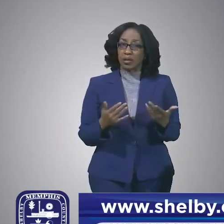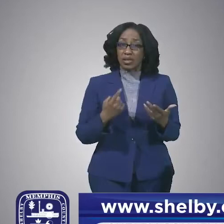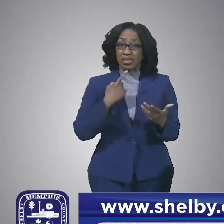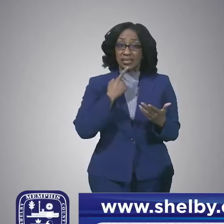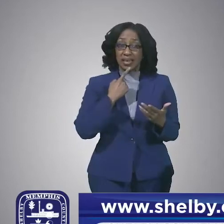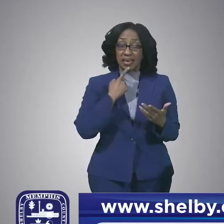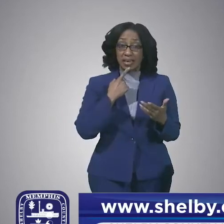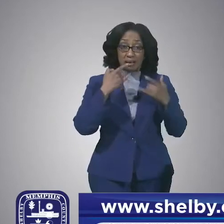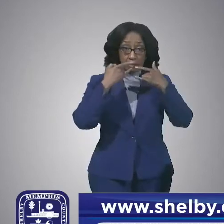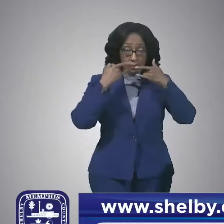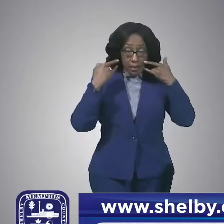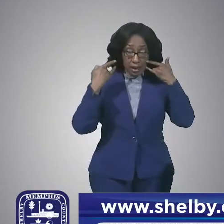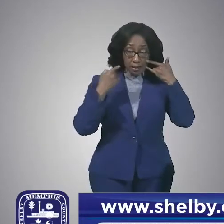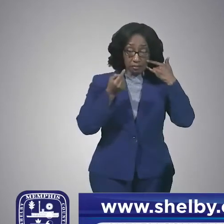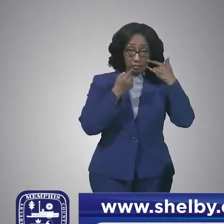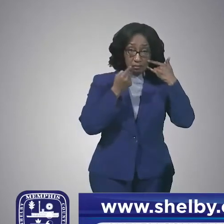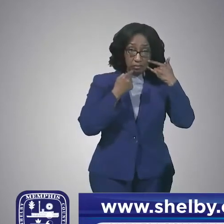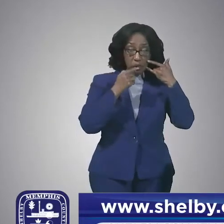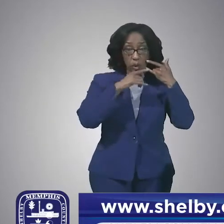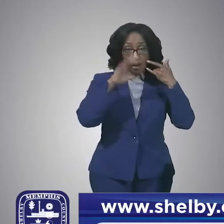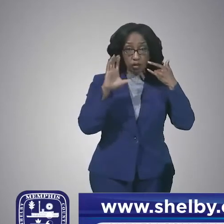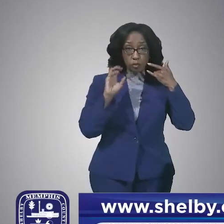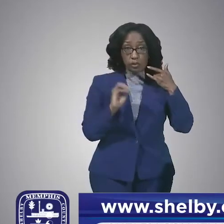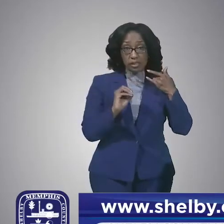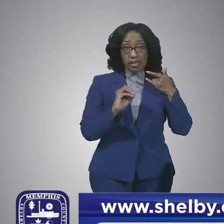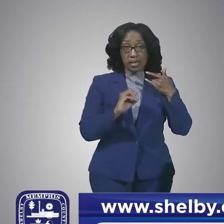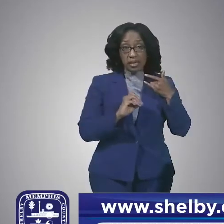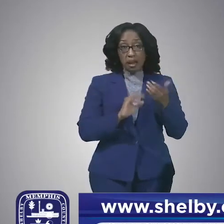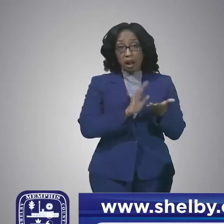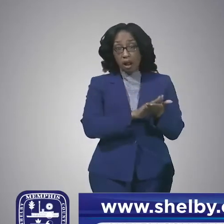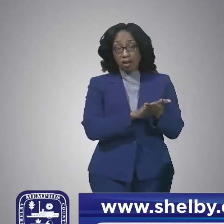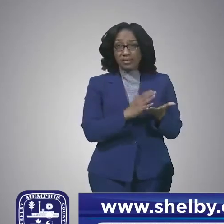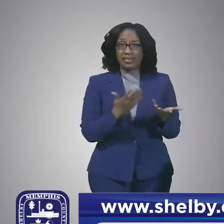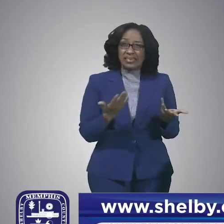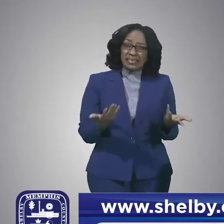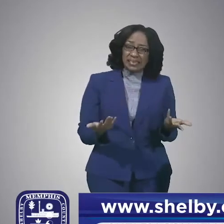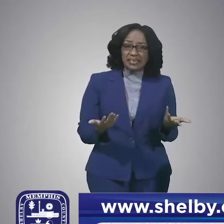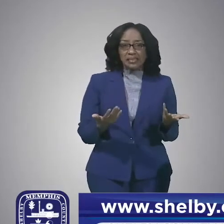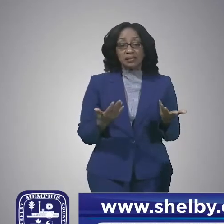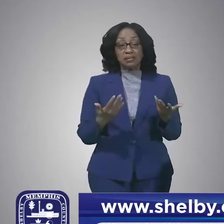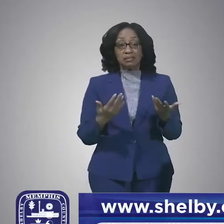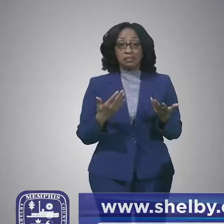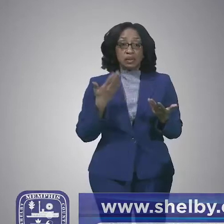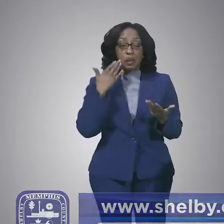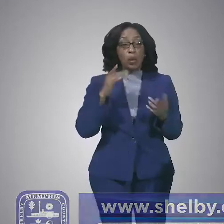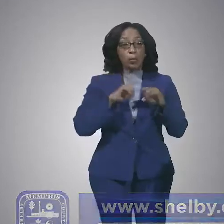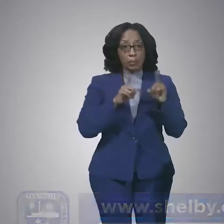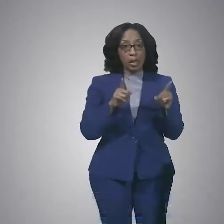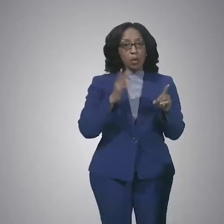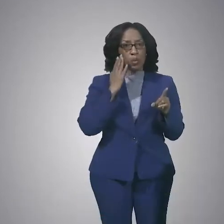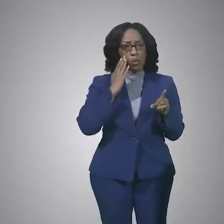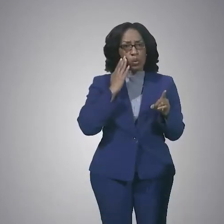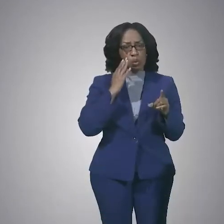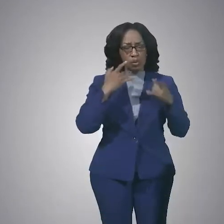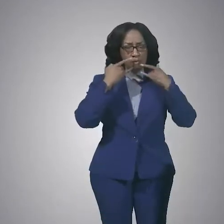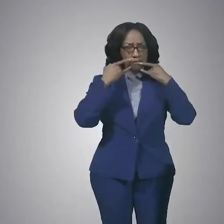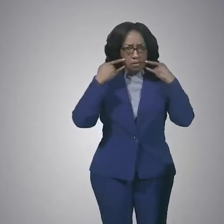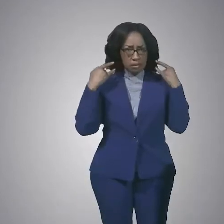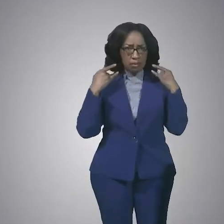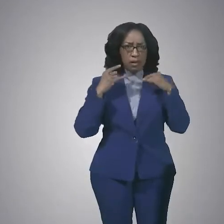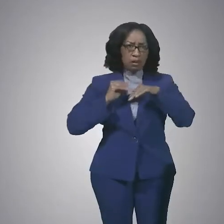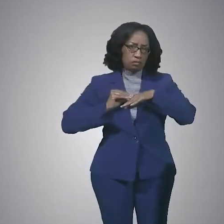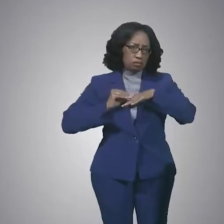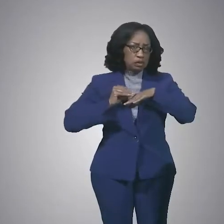100% attributed to masks, but masks have a big part to play in what you're seeing in those differences, because those other